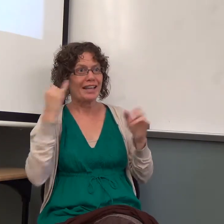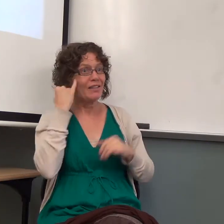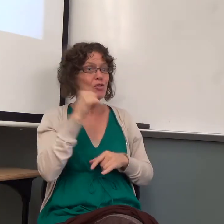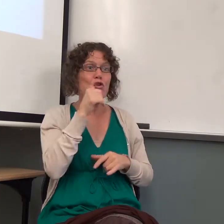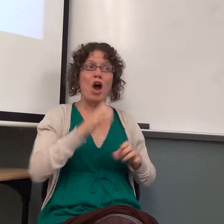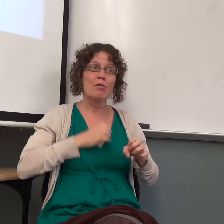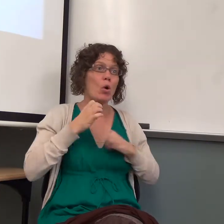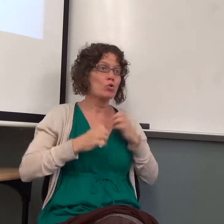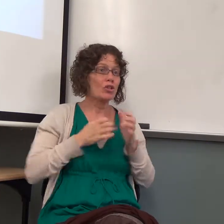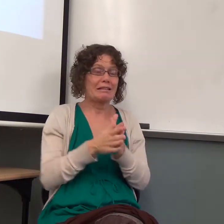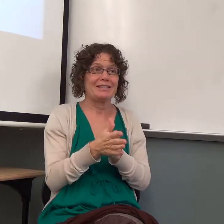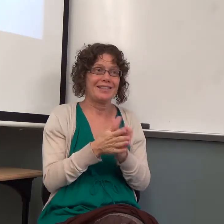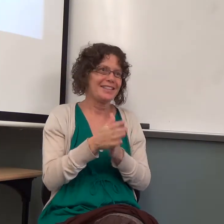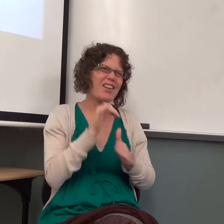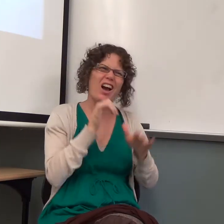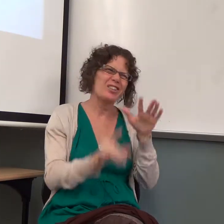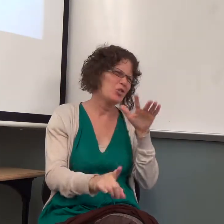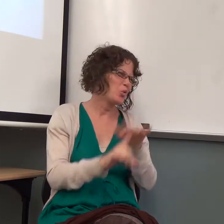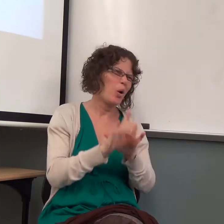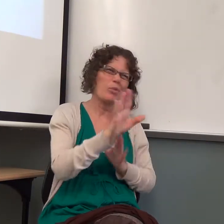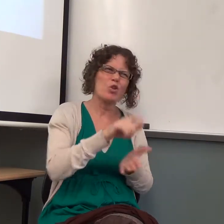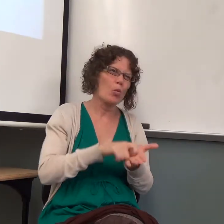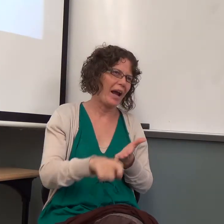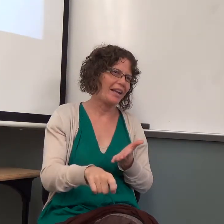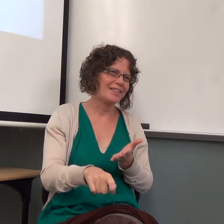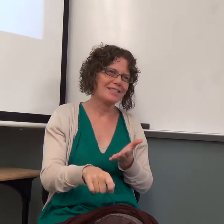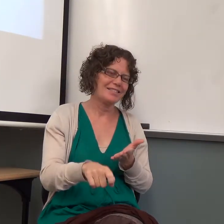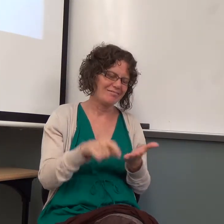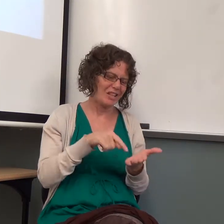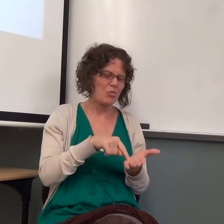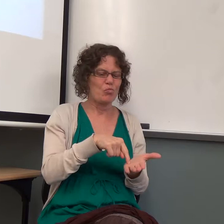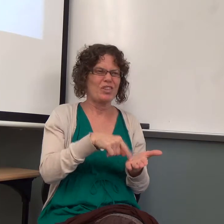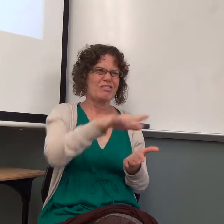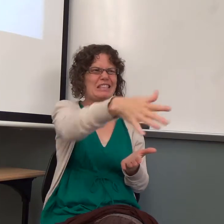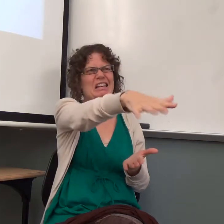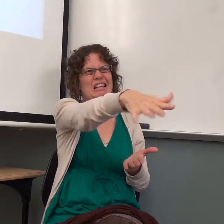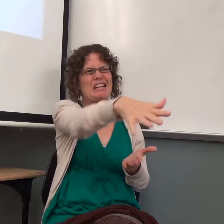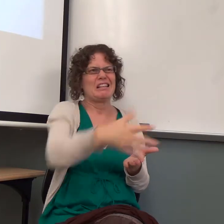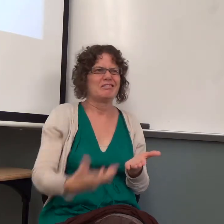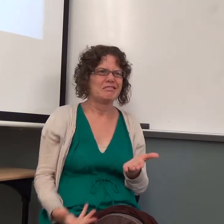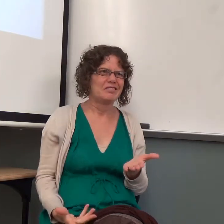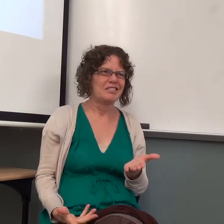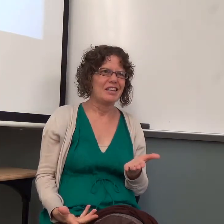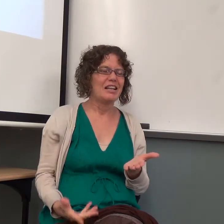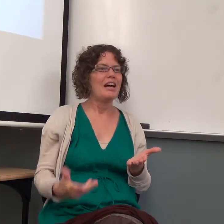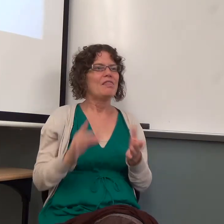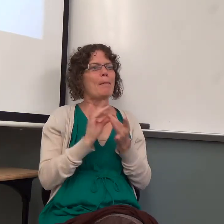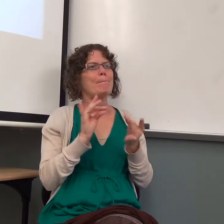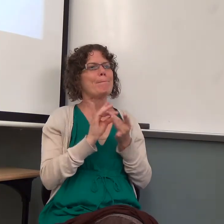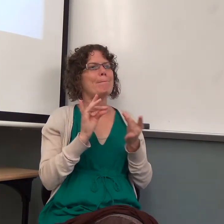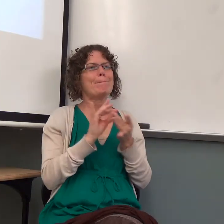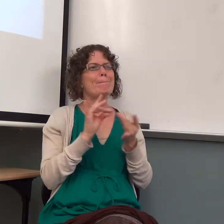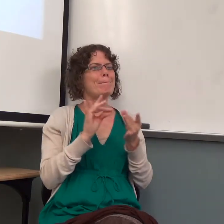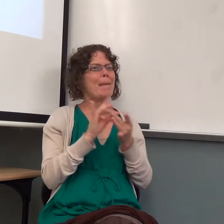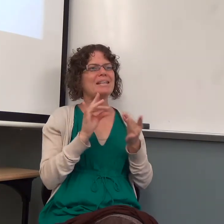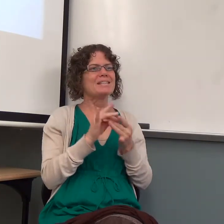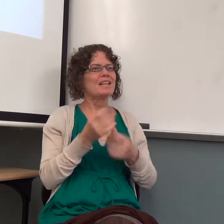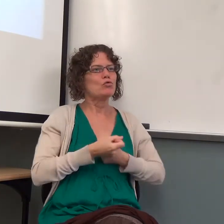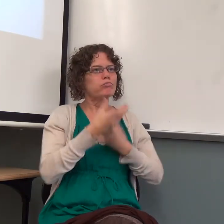it doesn't show up in your writing and you won't write well. And so that message that you're trying to convey doesn't come out. So your purpose is to